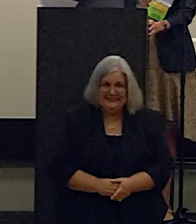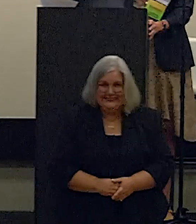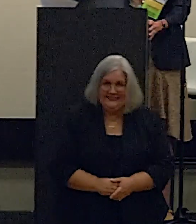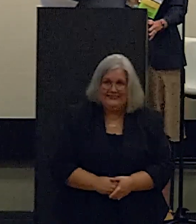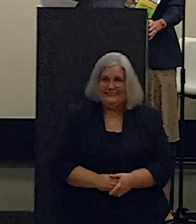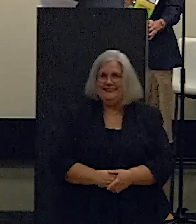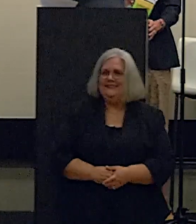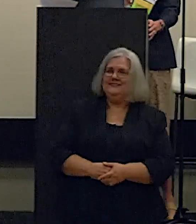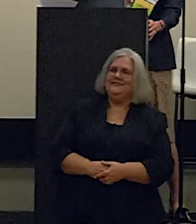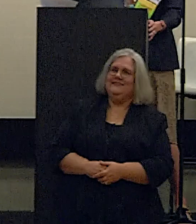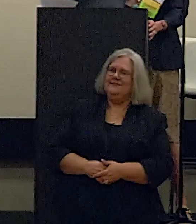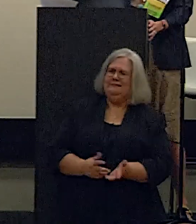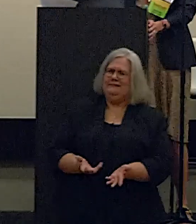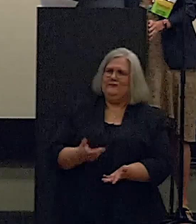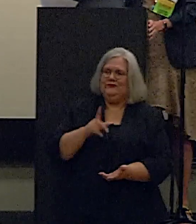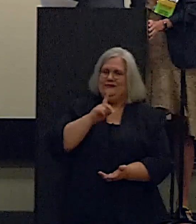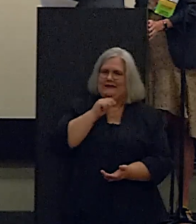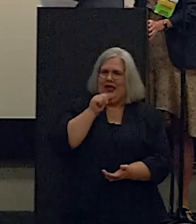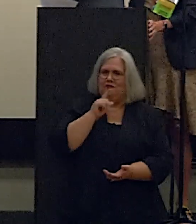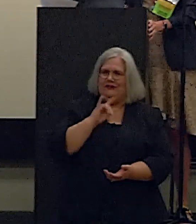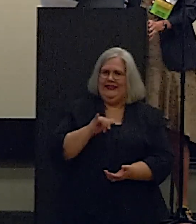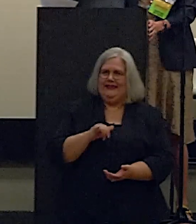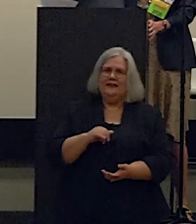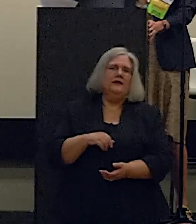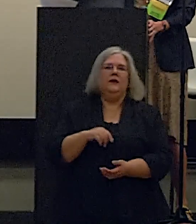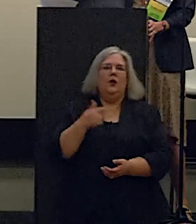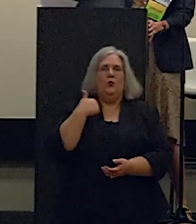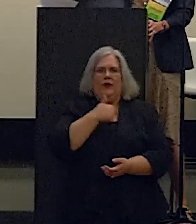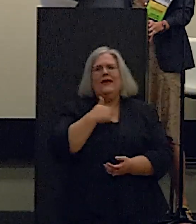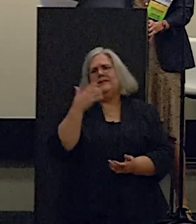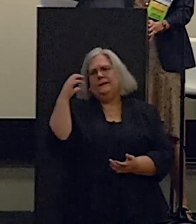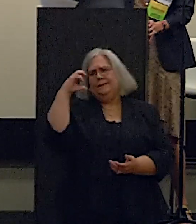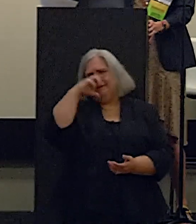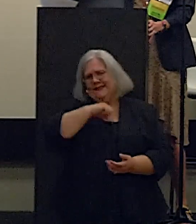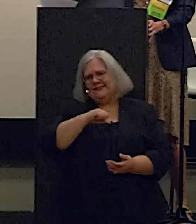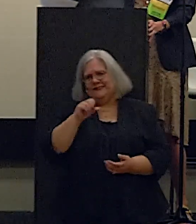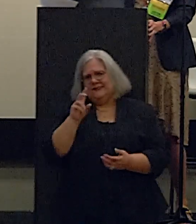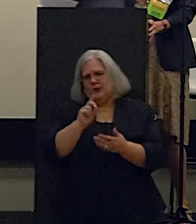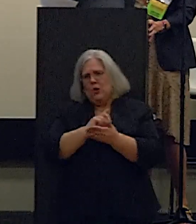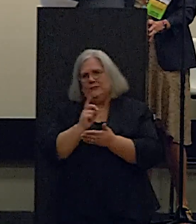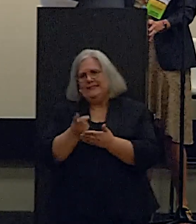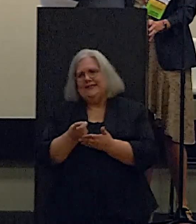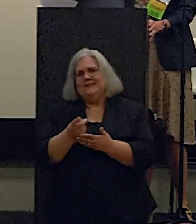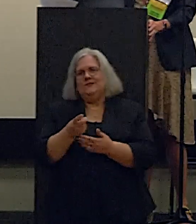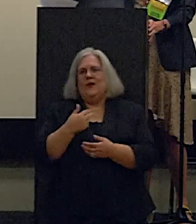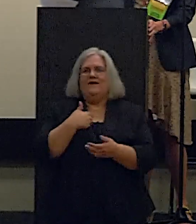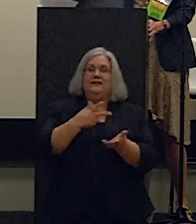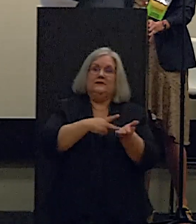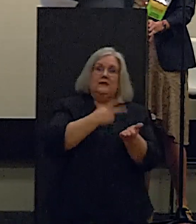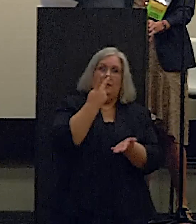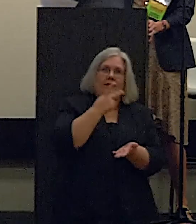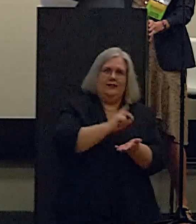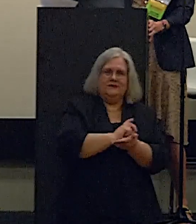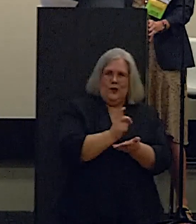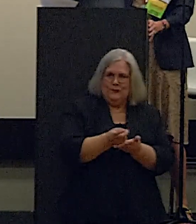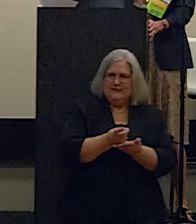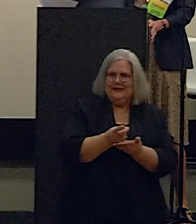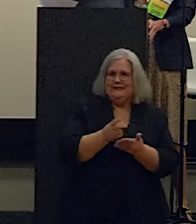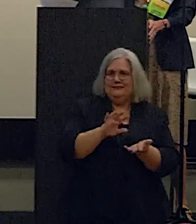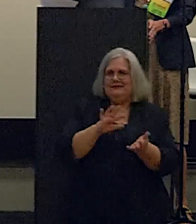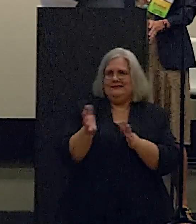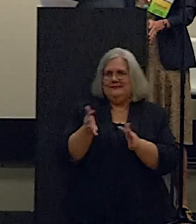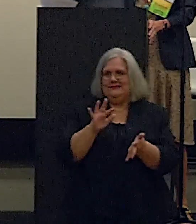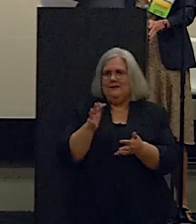Right? They're not. We have missed doses. We have double doses